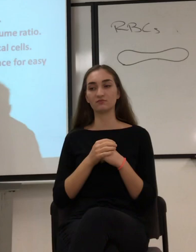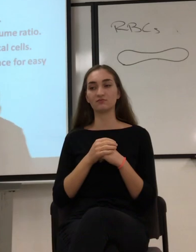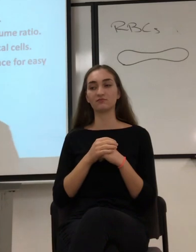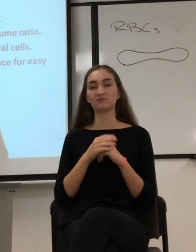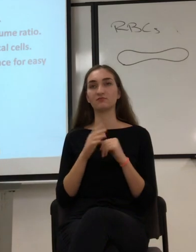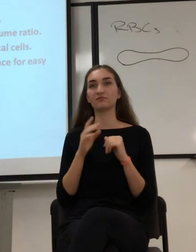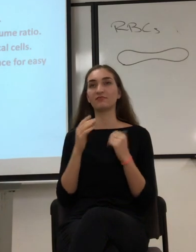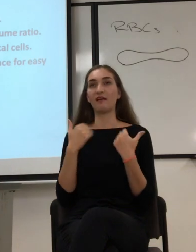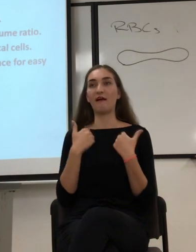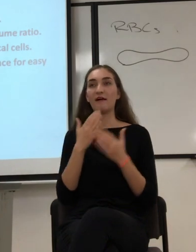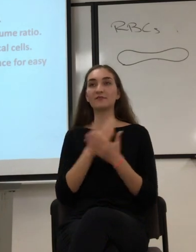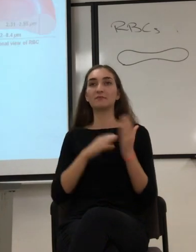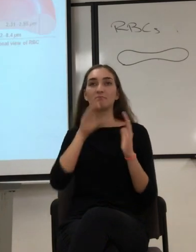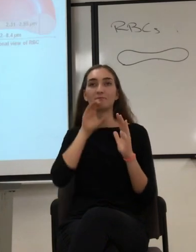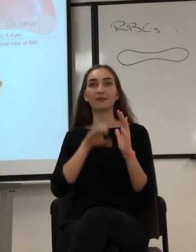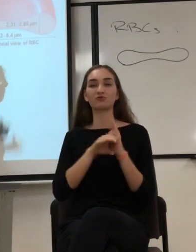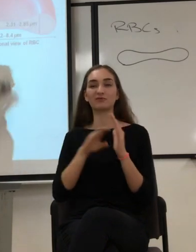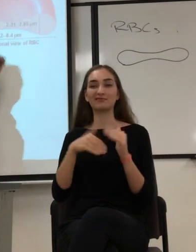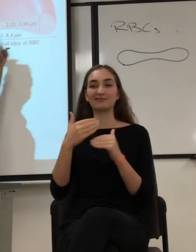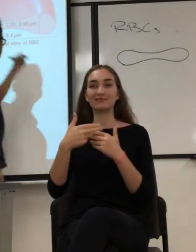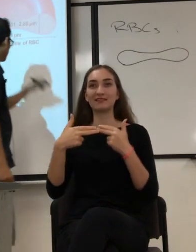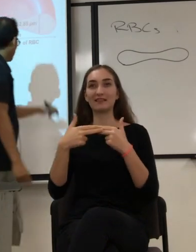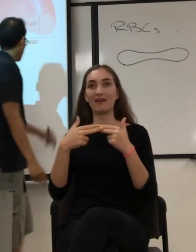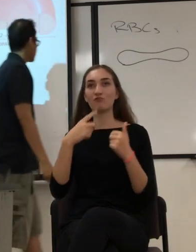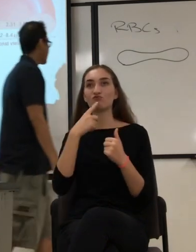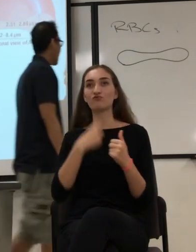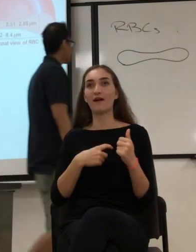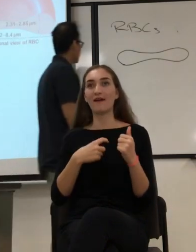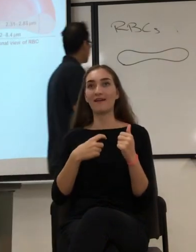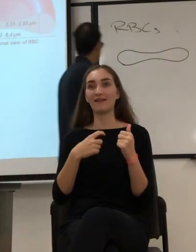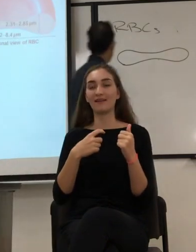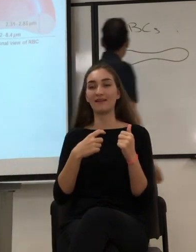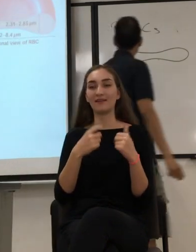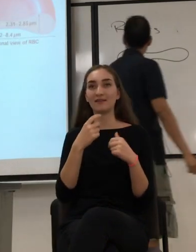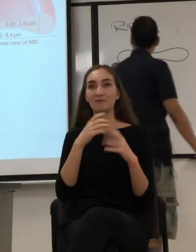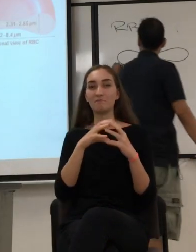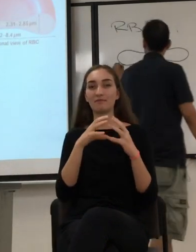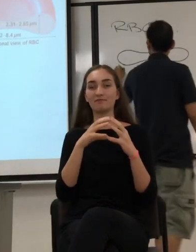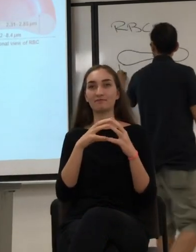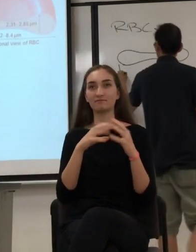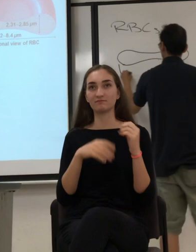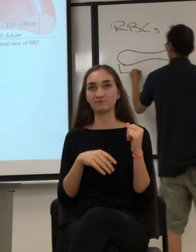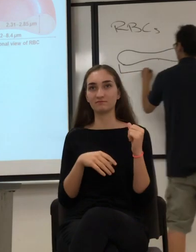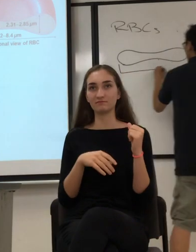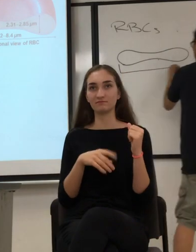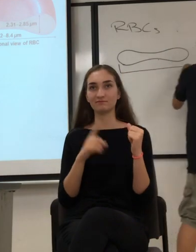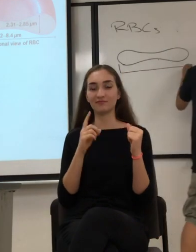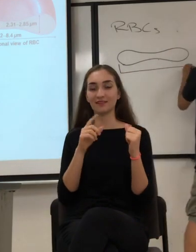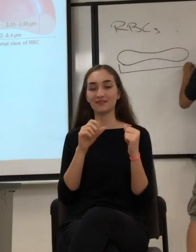blood cells. Here's the sectional view. Here's the average